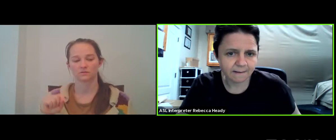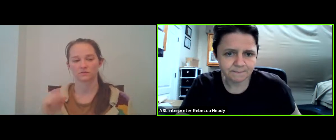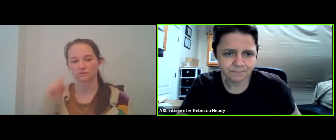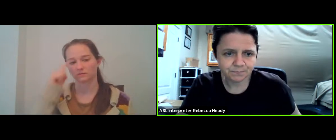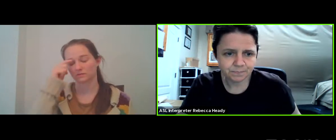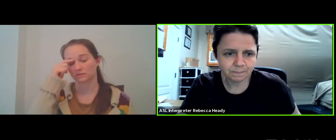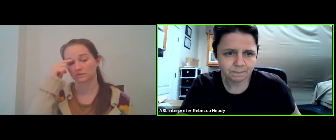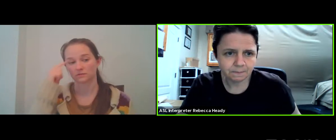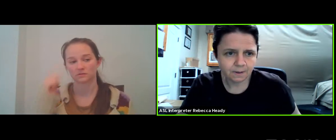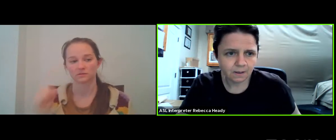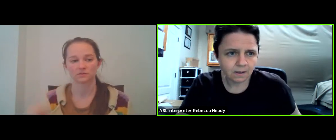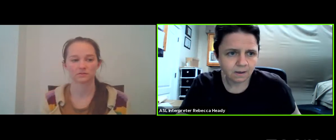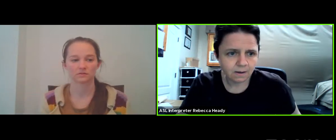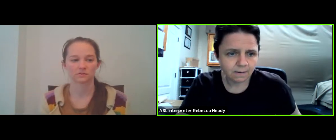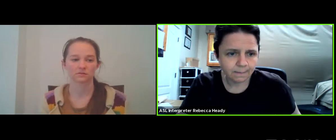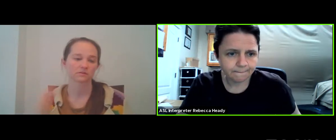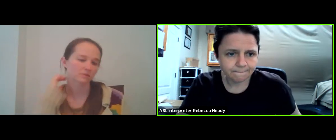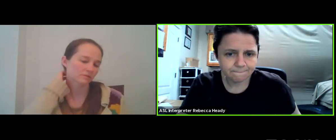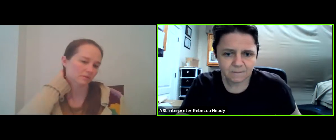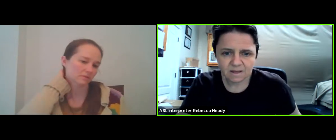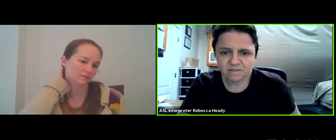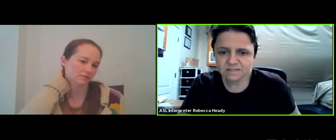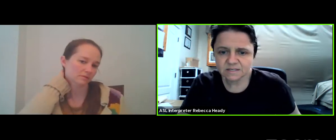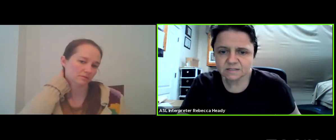Back. Okay.